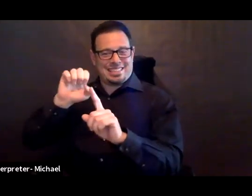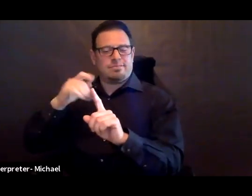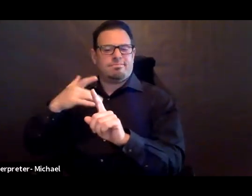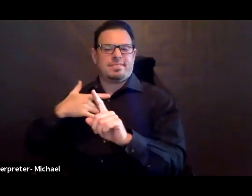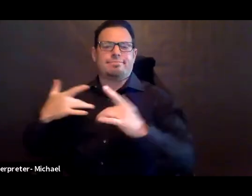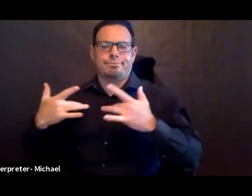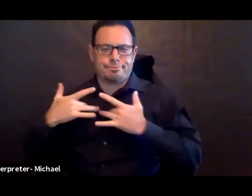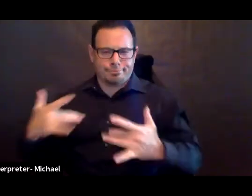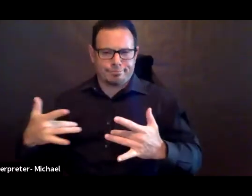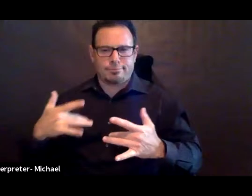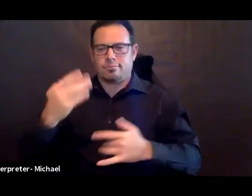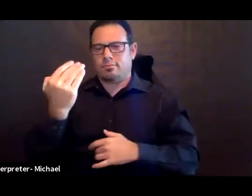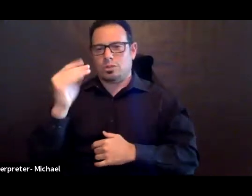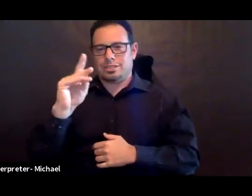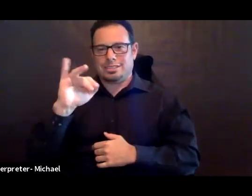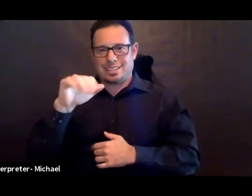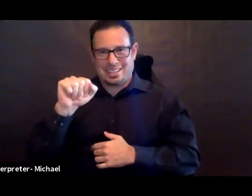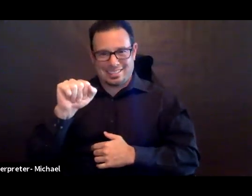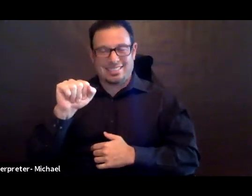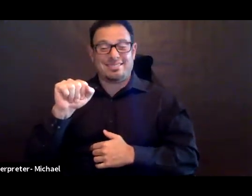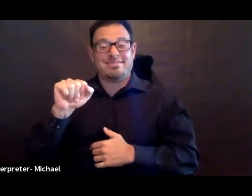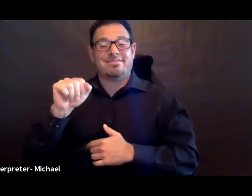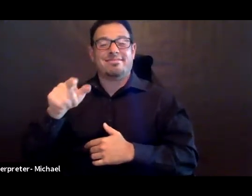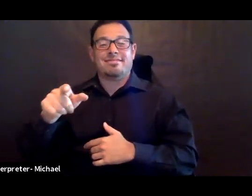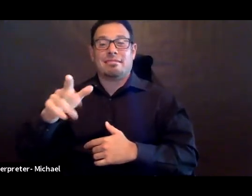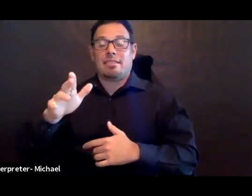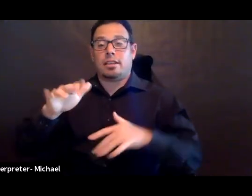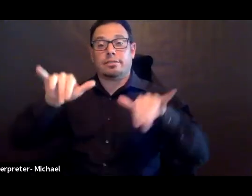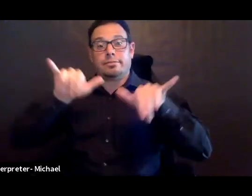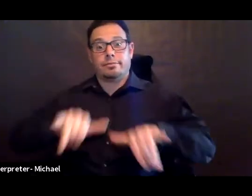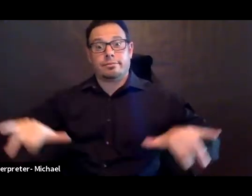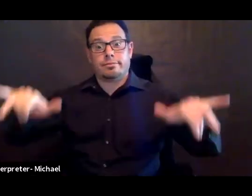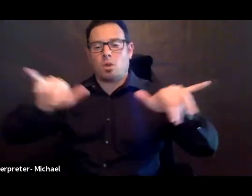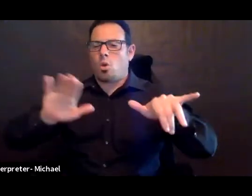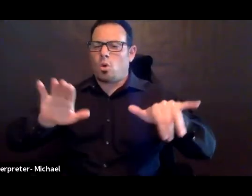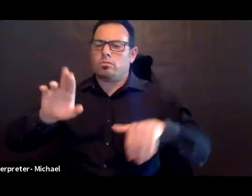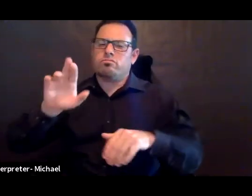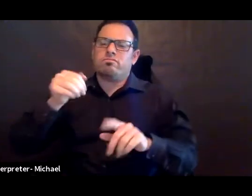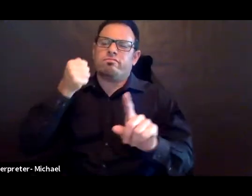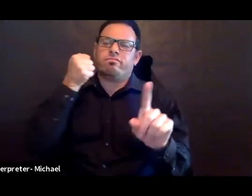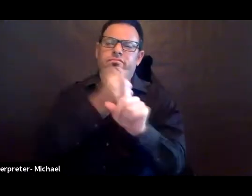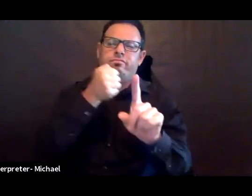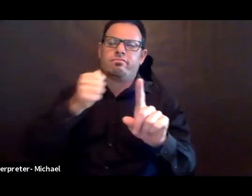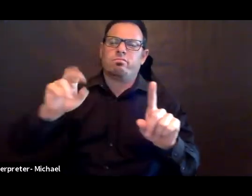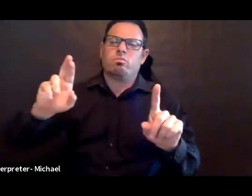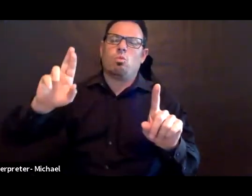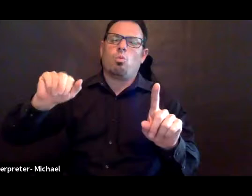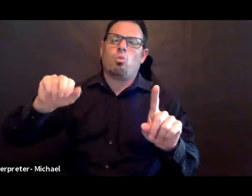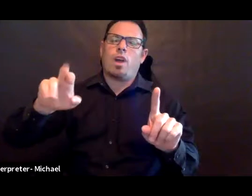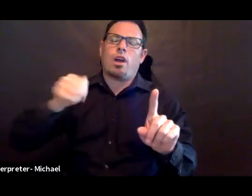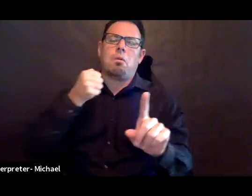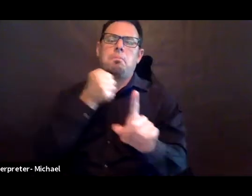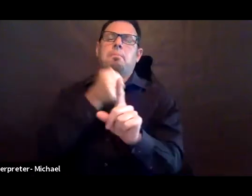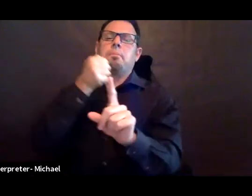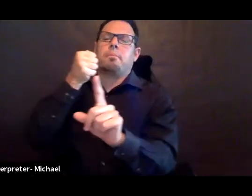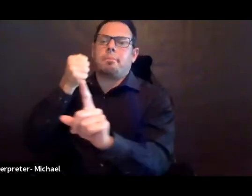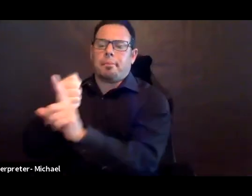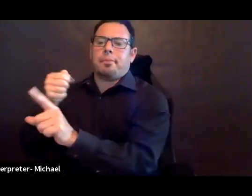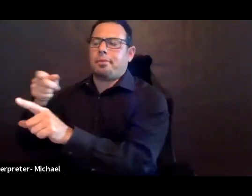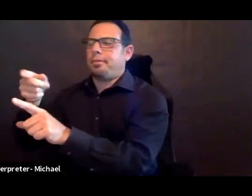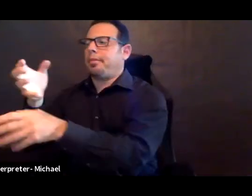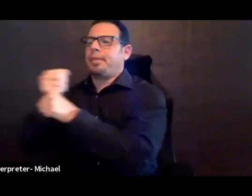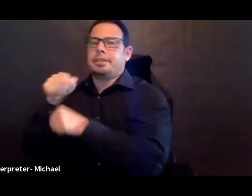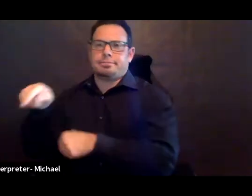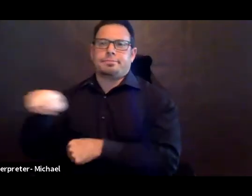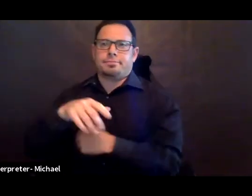contracted the virus. 99.9%. You've heard us talk a lot about the concept of herd immunity